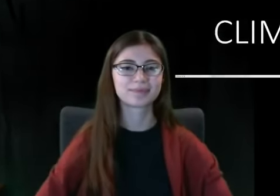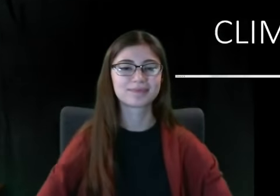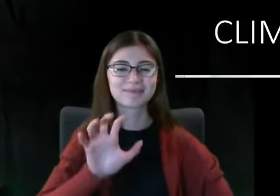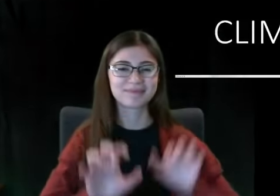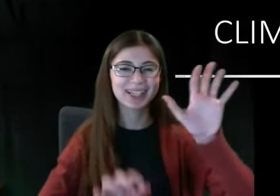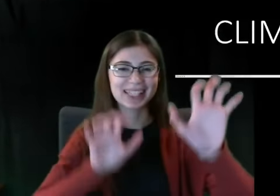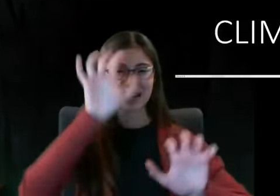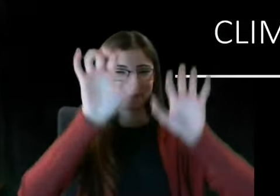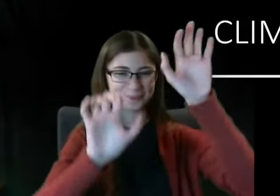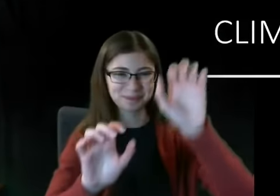Climb.